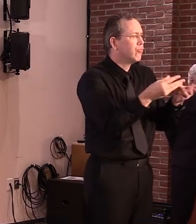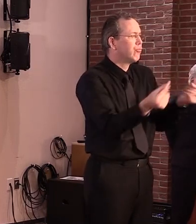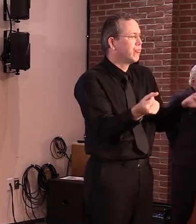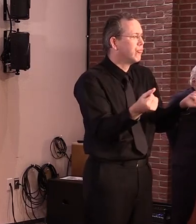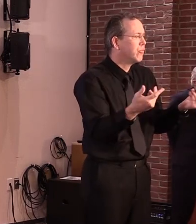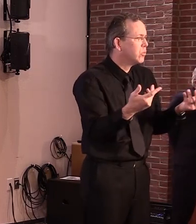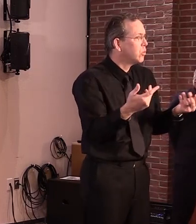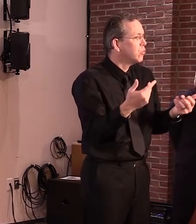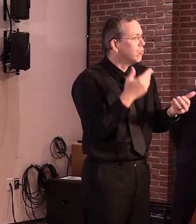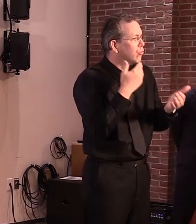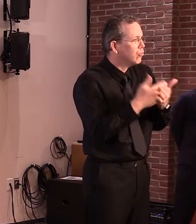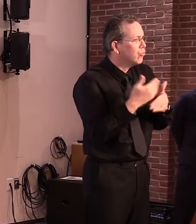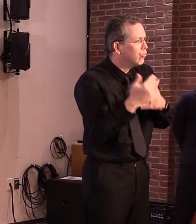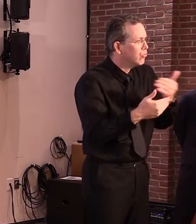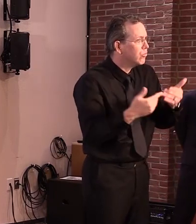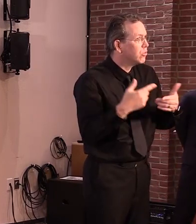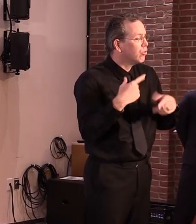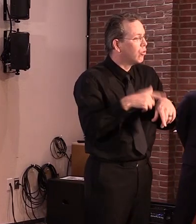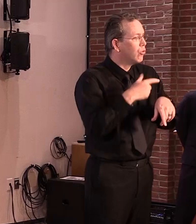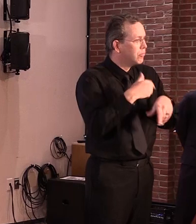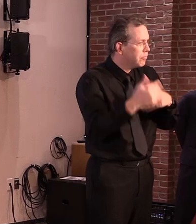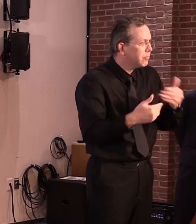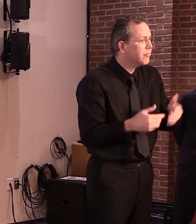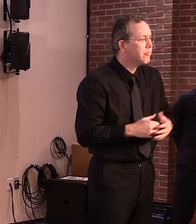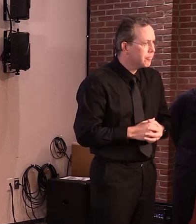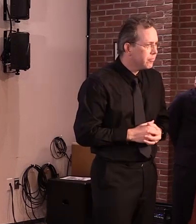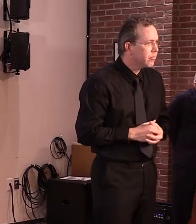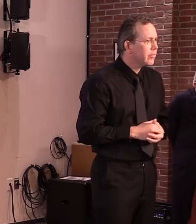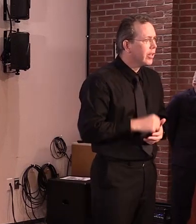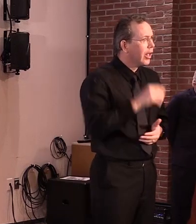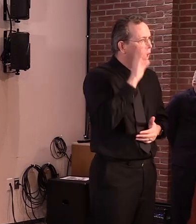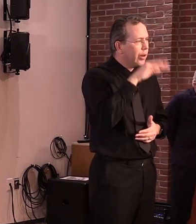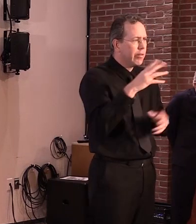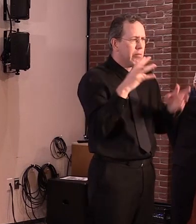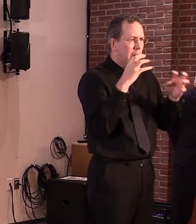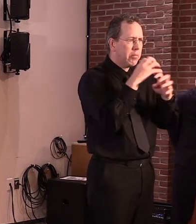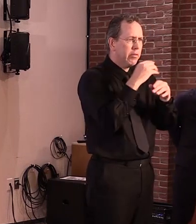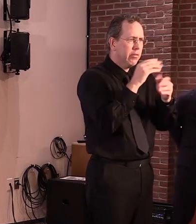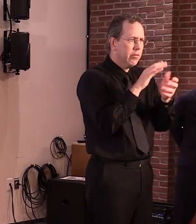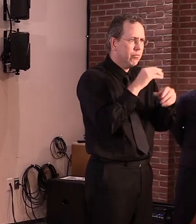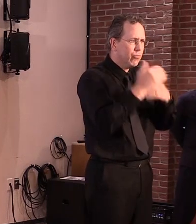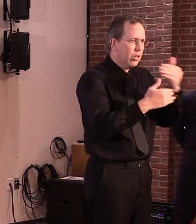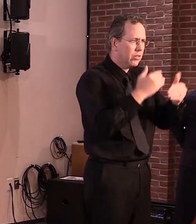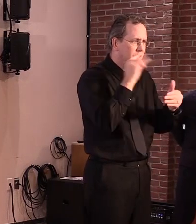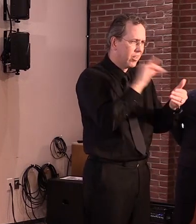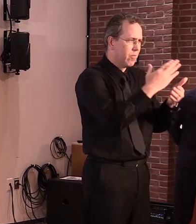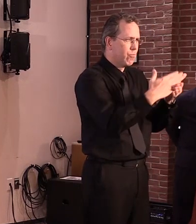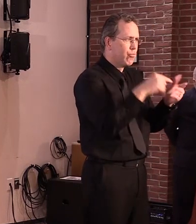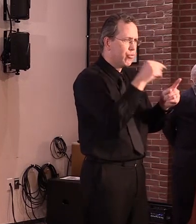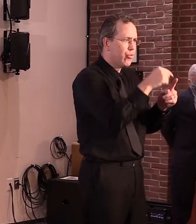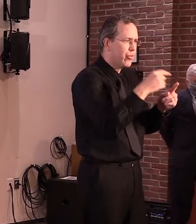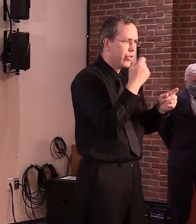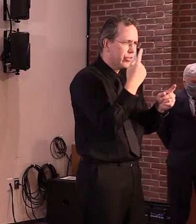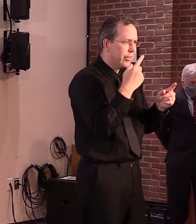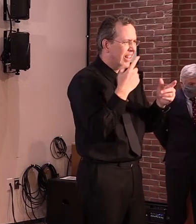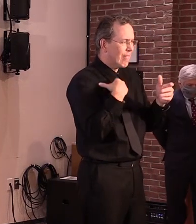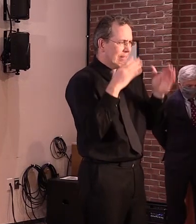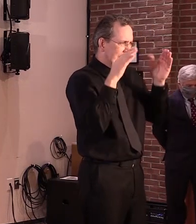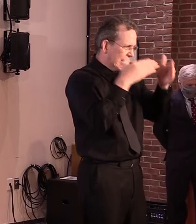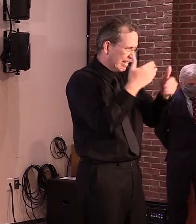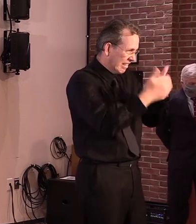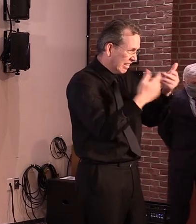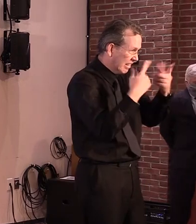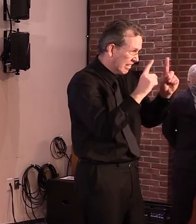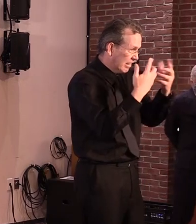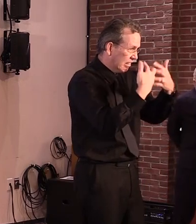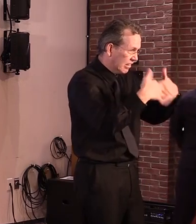through, but because of their complexity, it requires a much more intimate conversation between